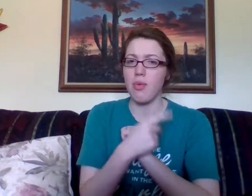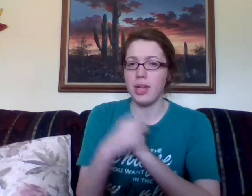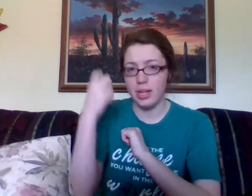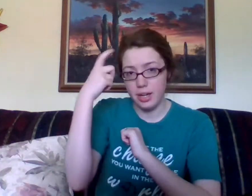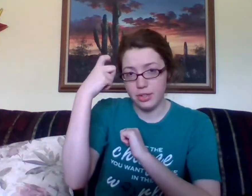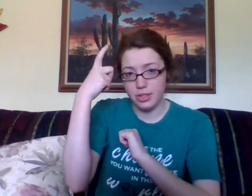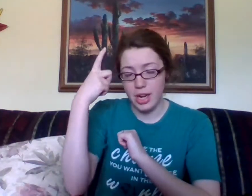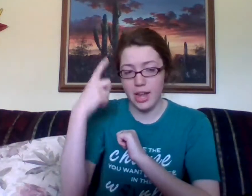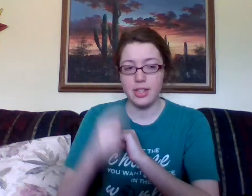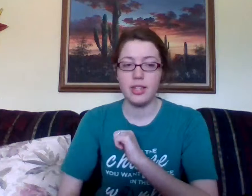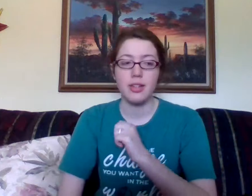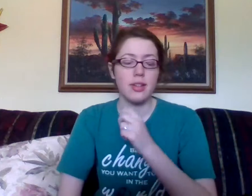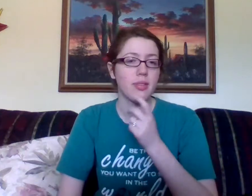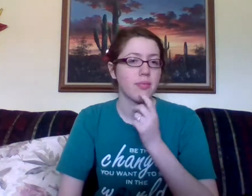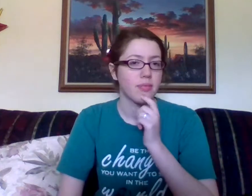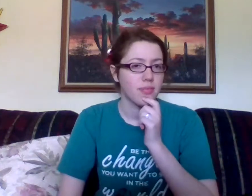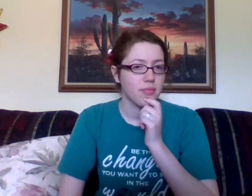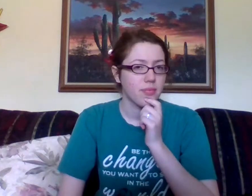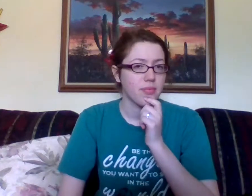we understand.